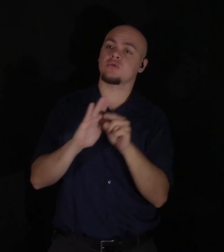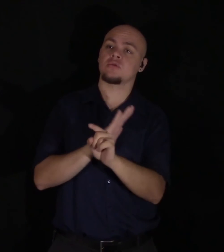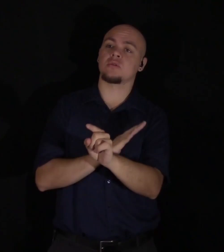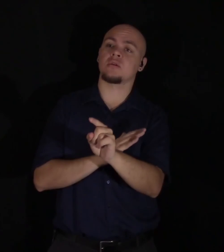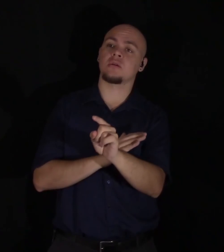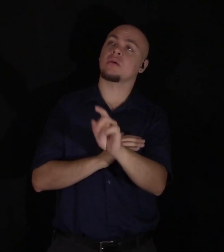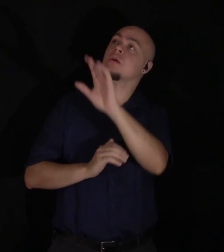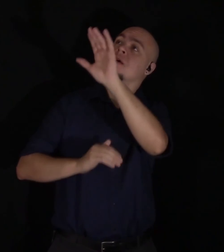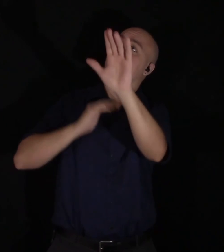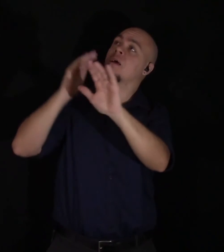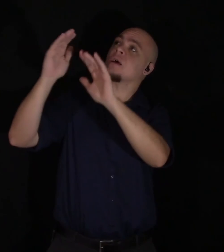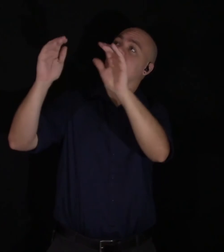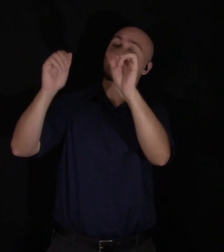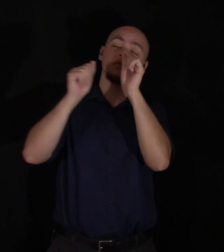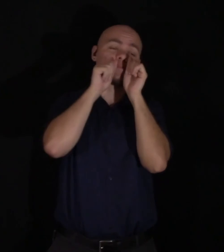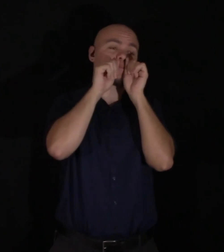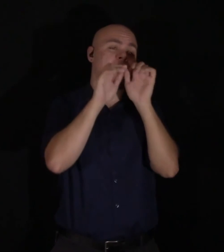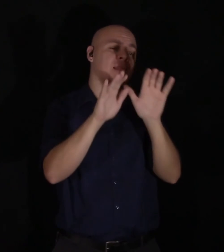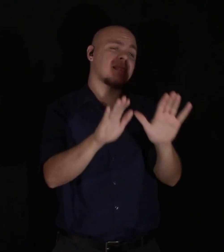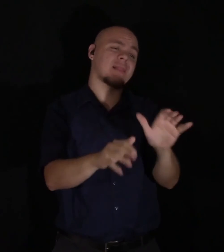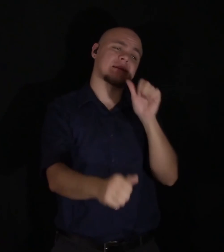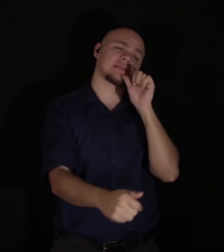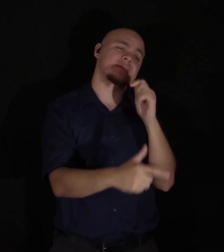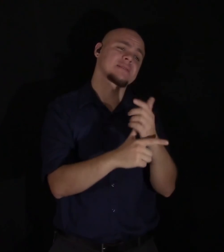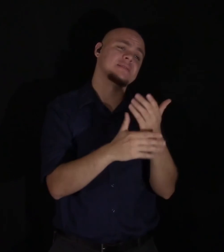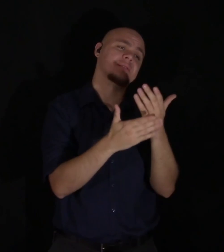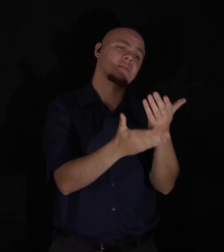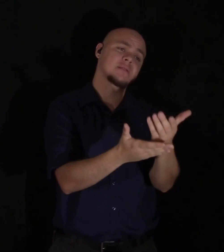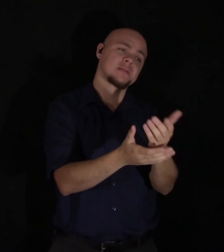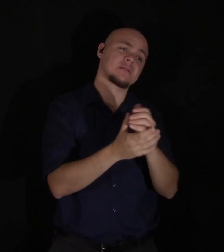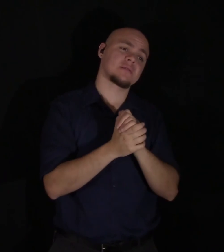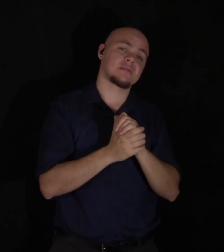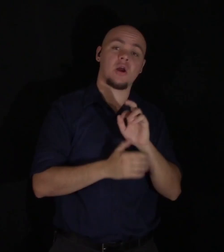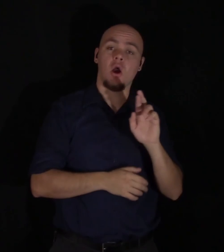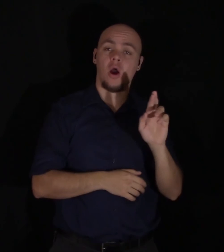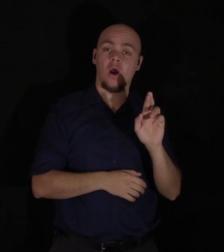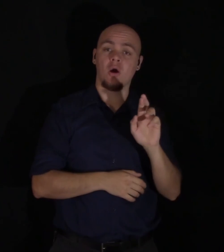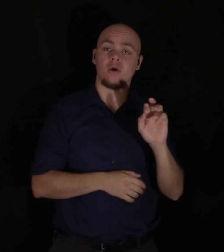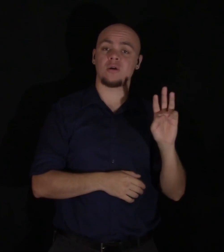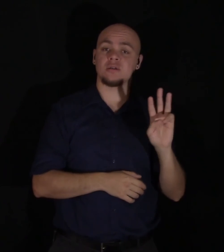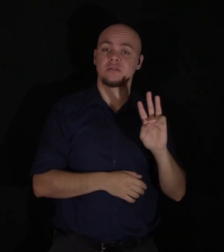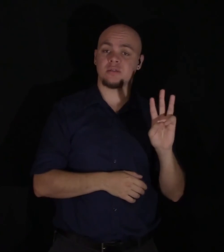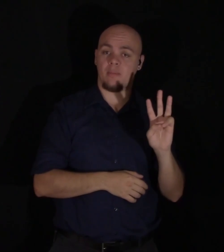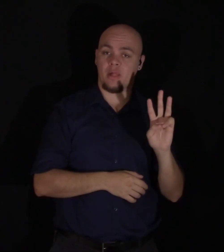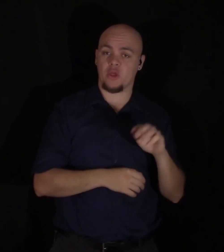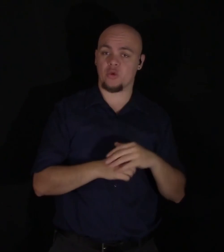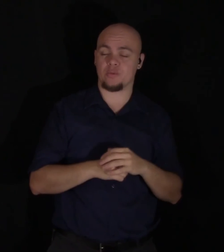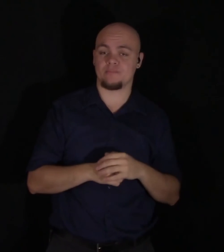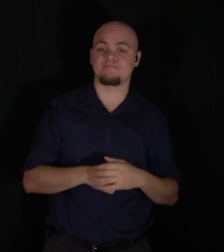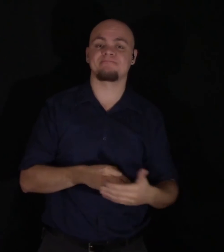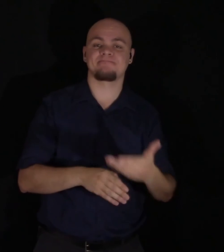my beloved sister. R.W. End of section 1.